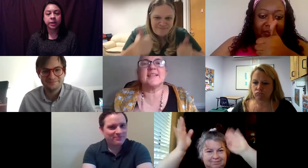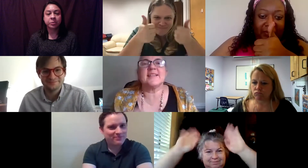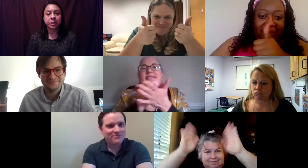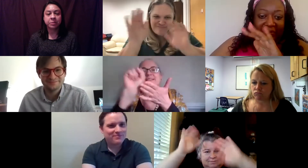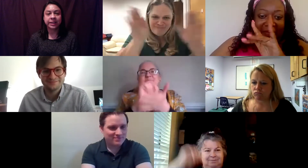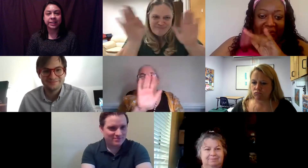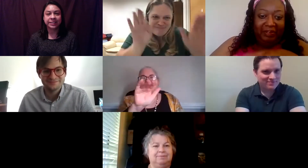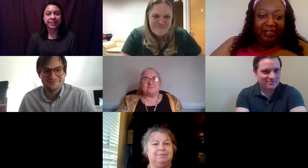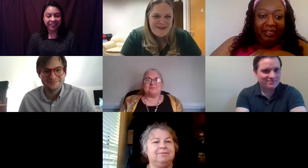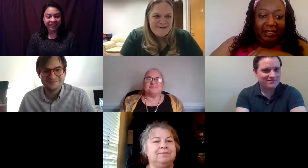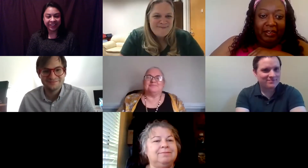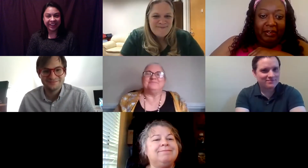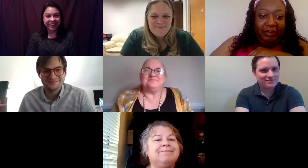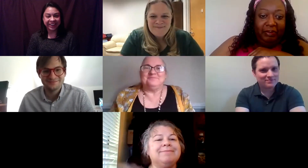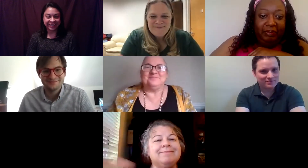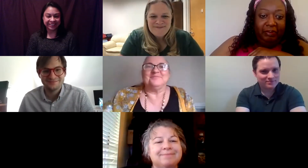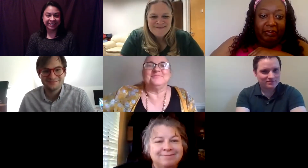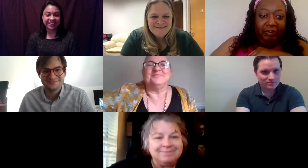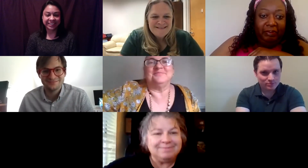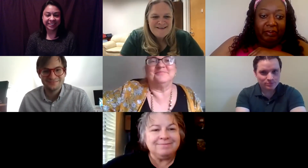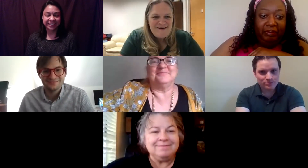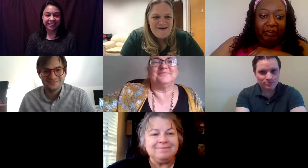we'll get everybody back in. Hello there.